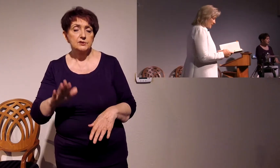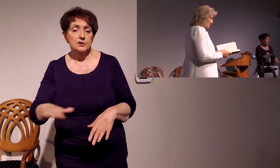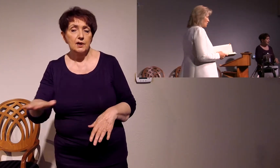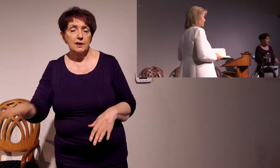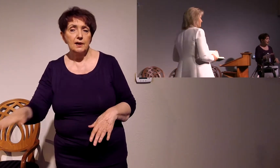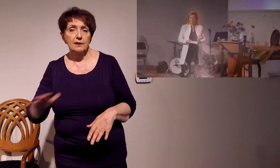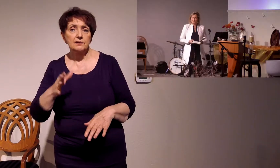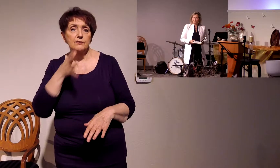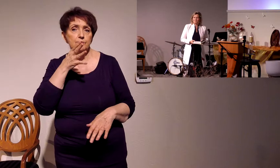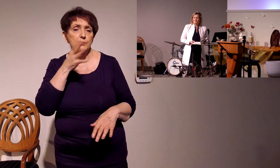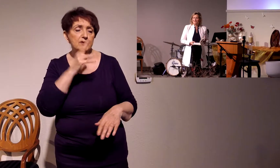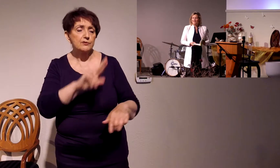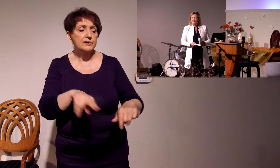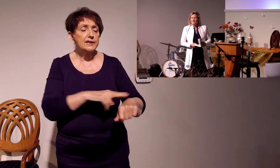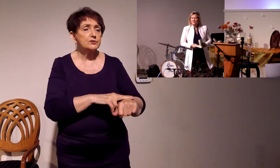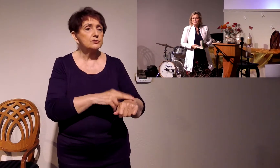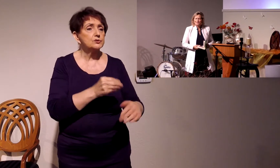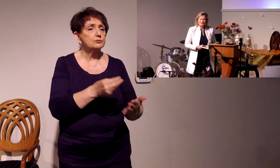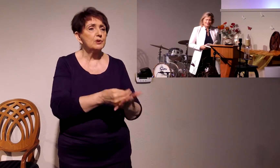get rich.